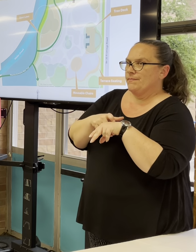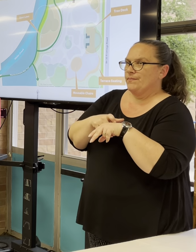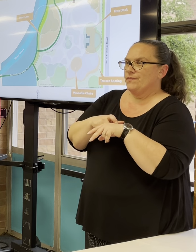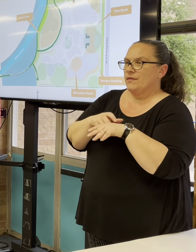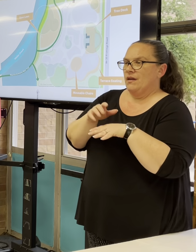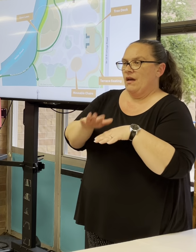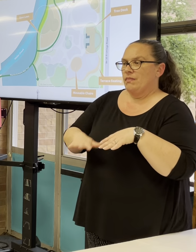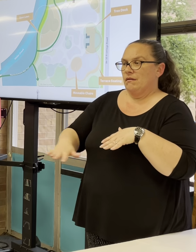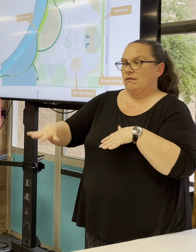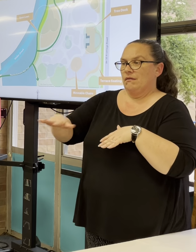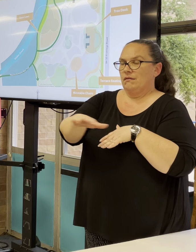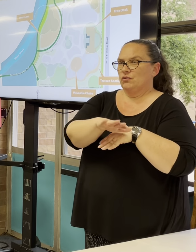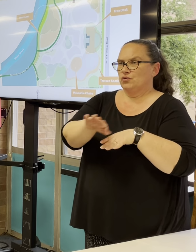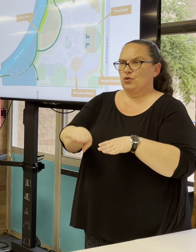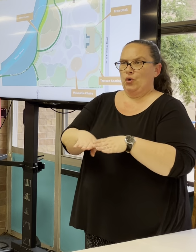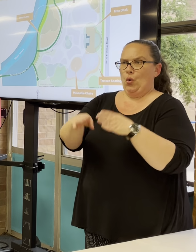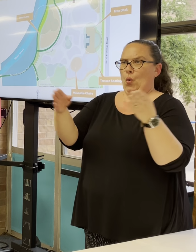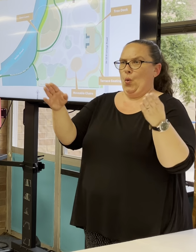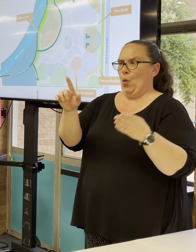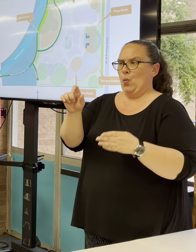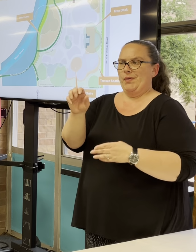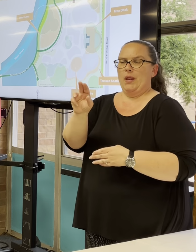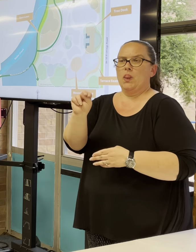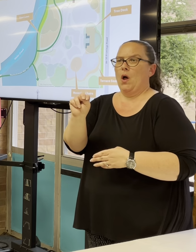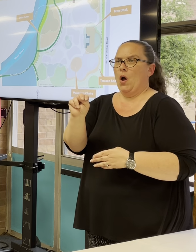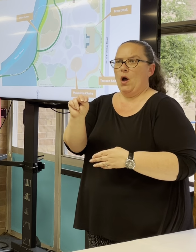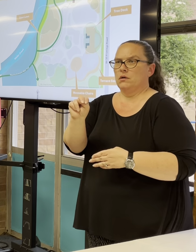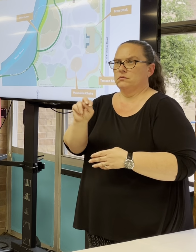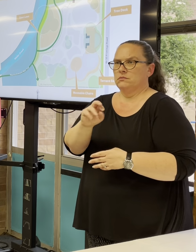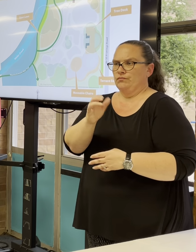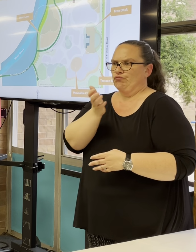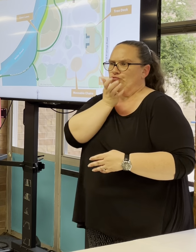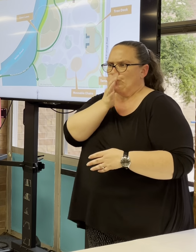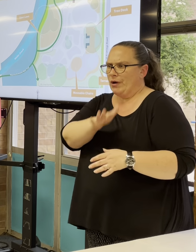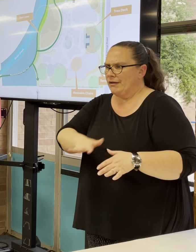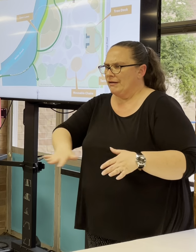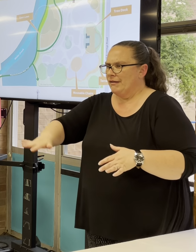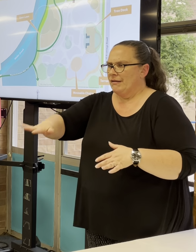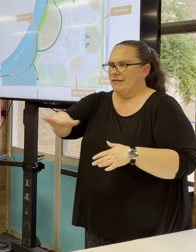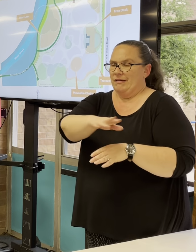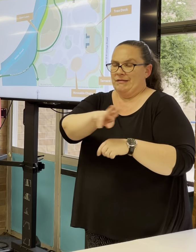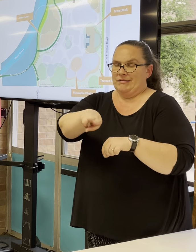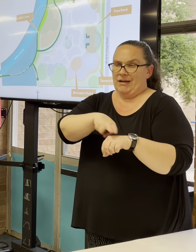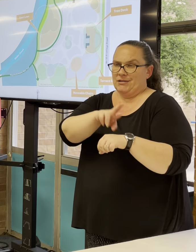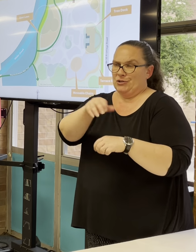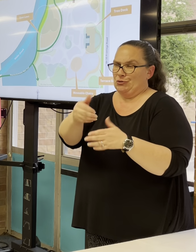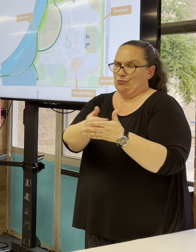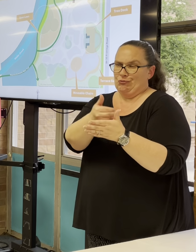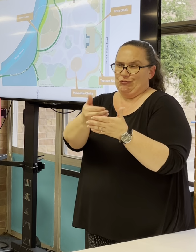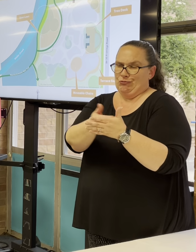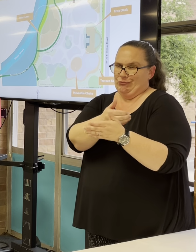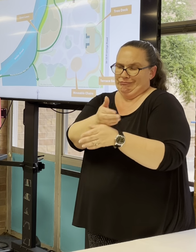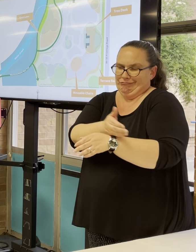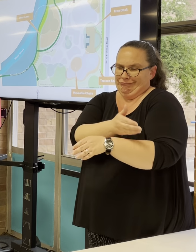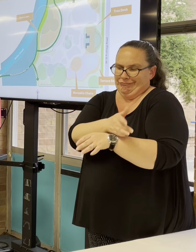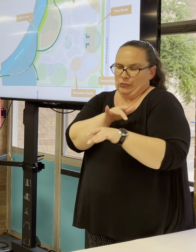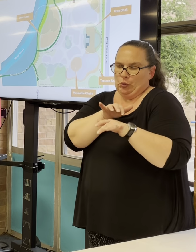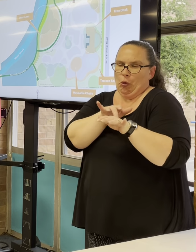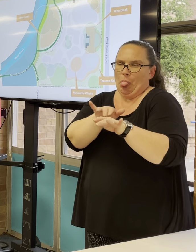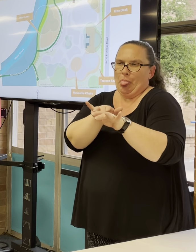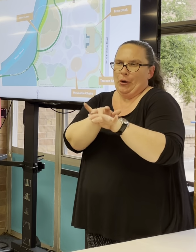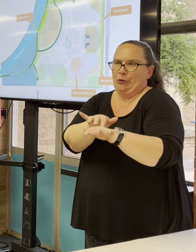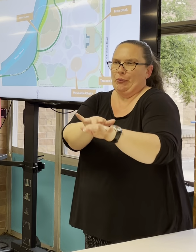lawn in between the very natural, newly rebuilt creek and this playscape